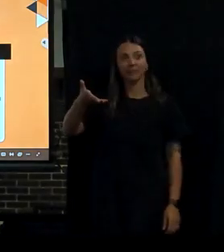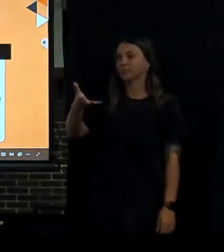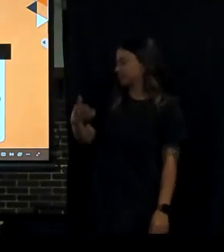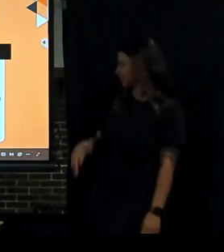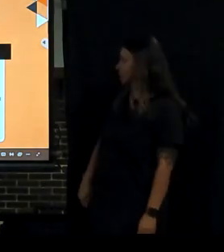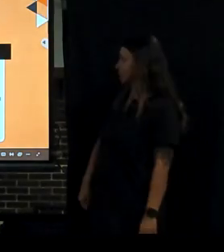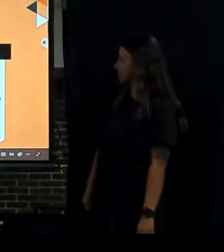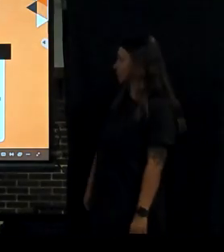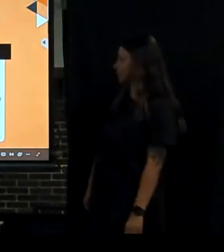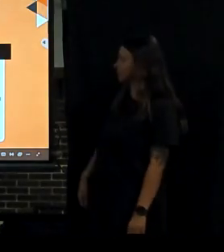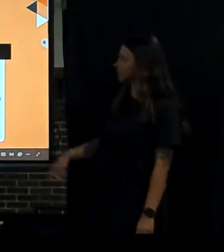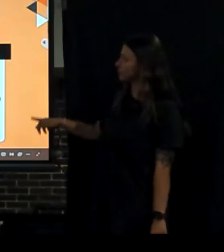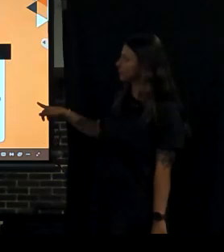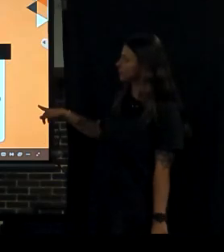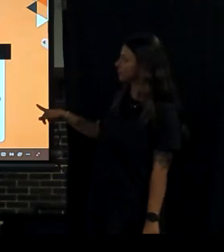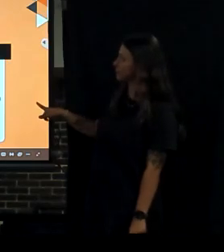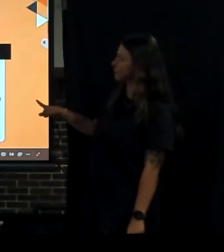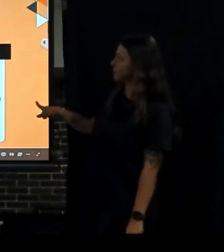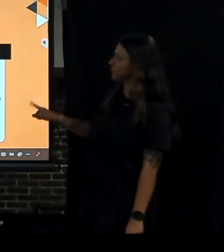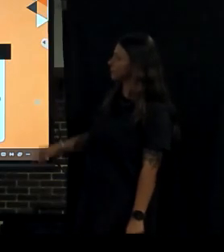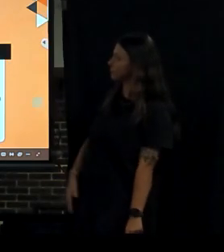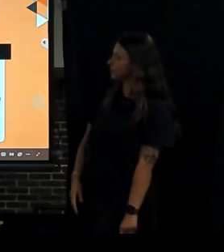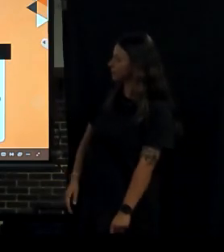5th grade.